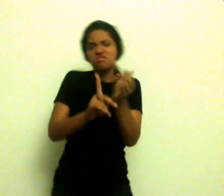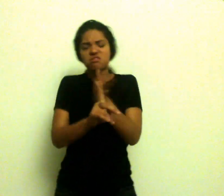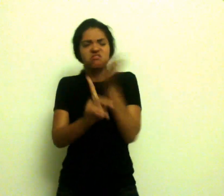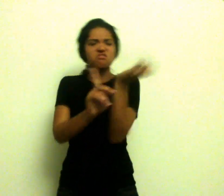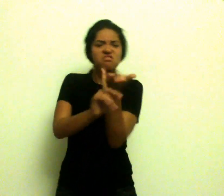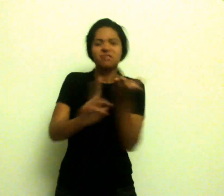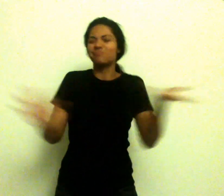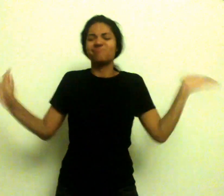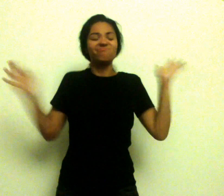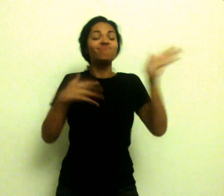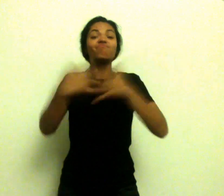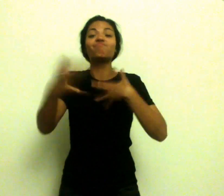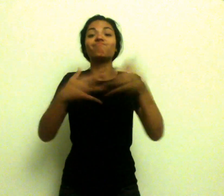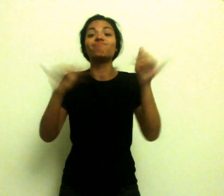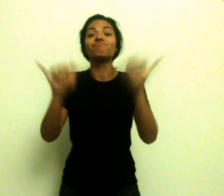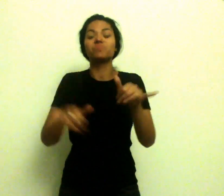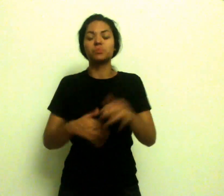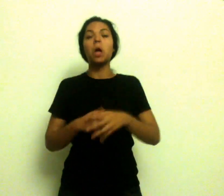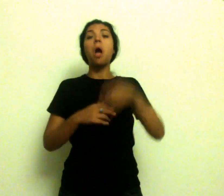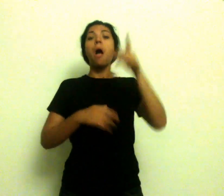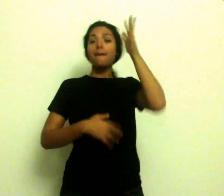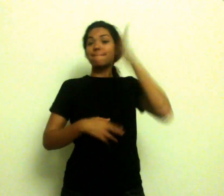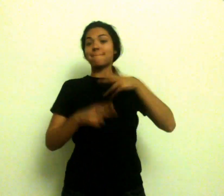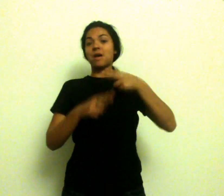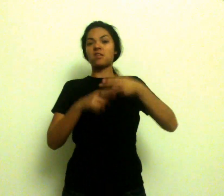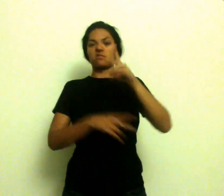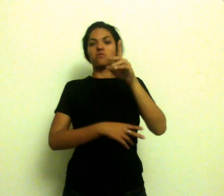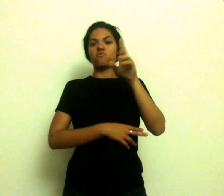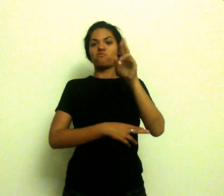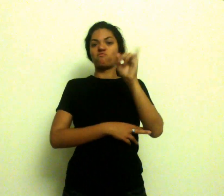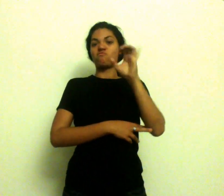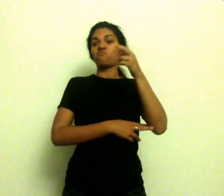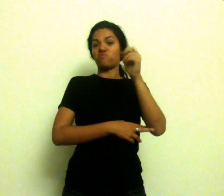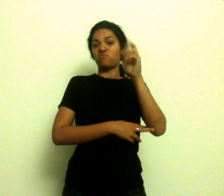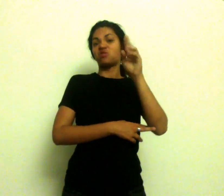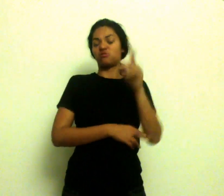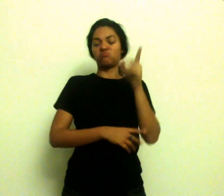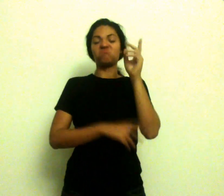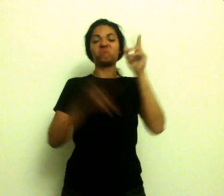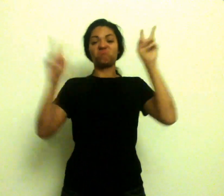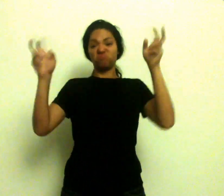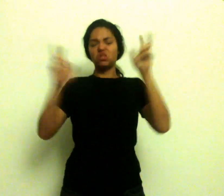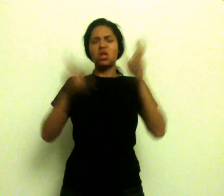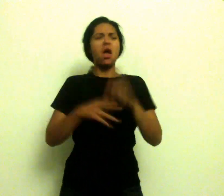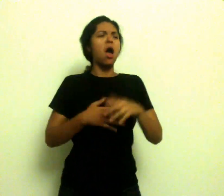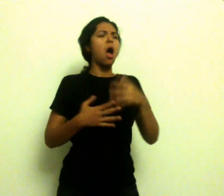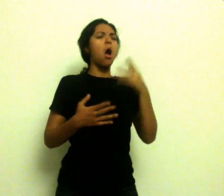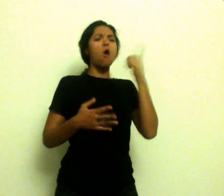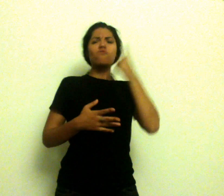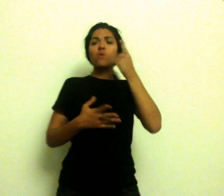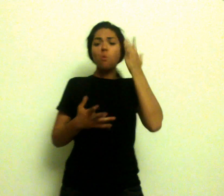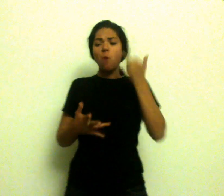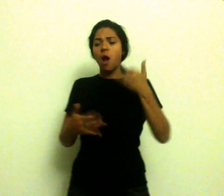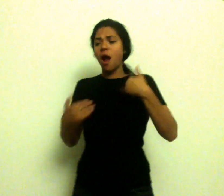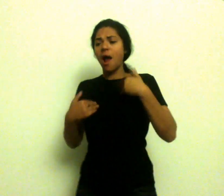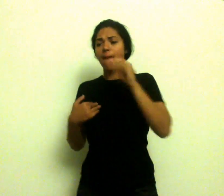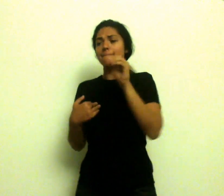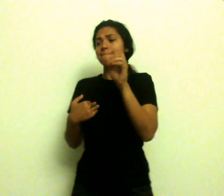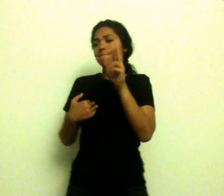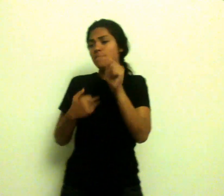within our thinking is because something has gone wrong with the software of humanity. It's a virus that has entered our thinking.